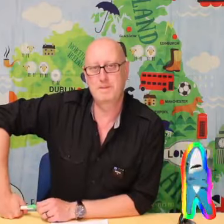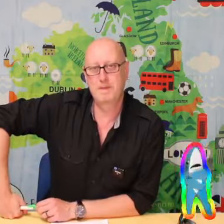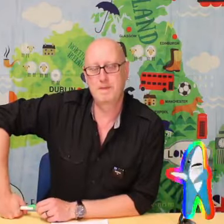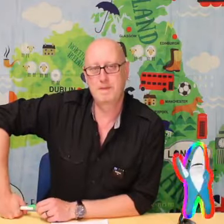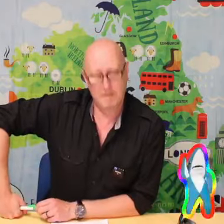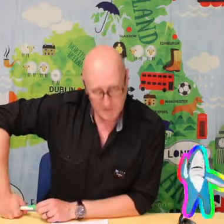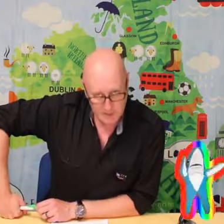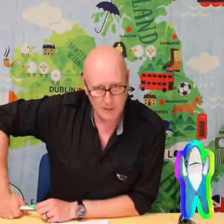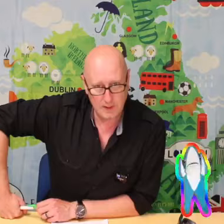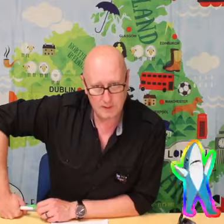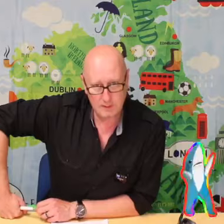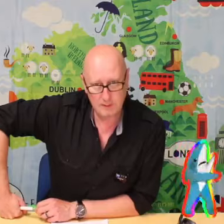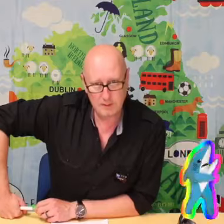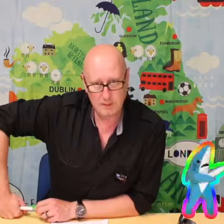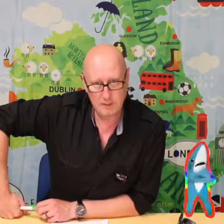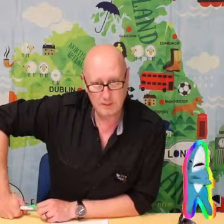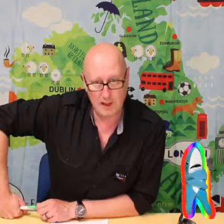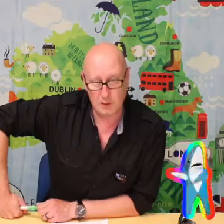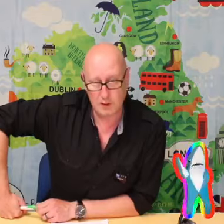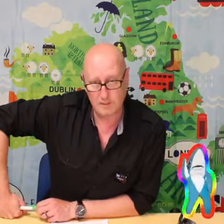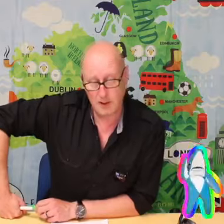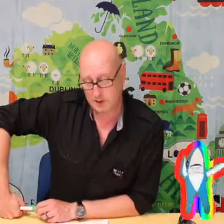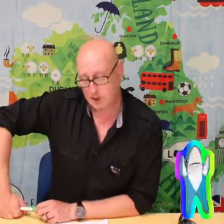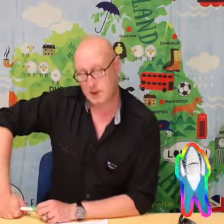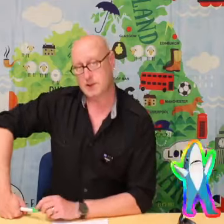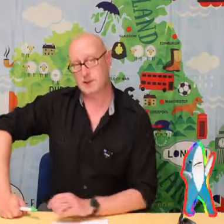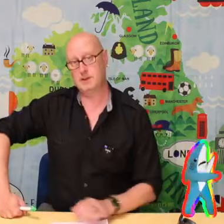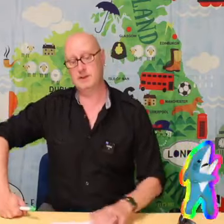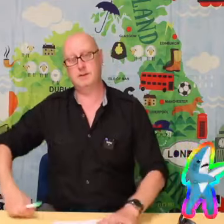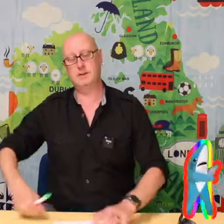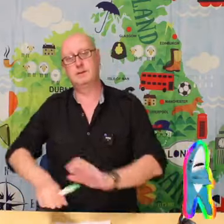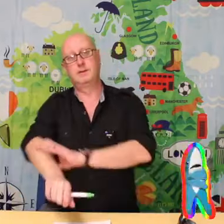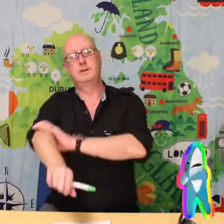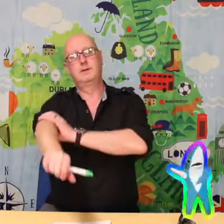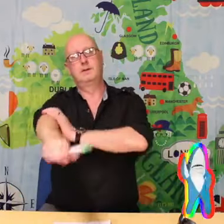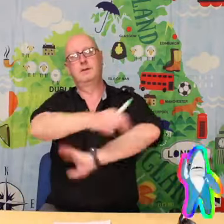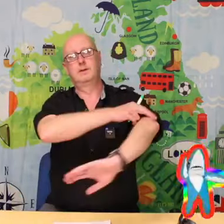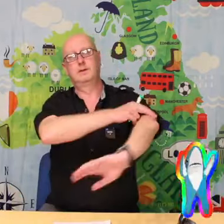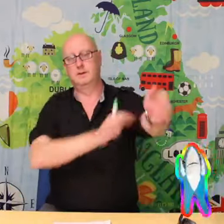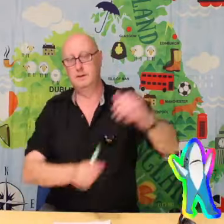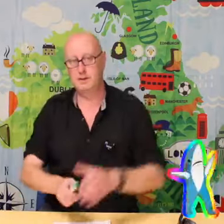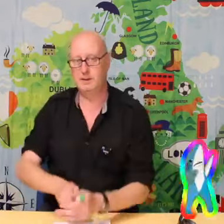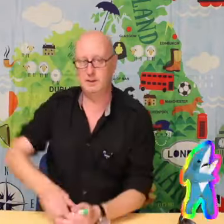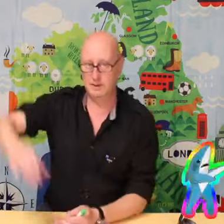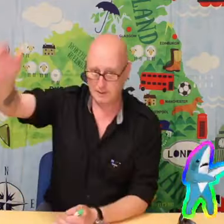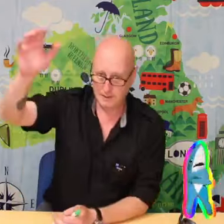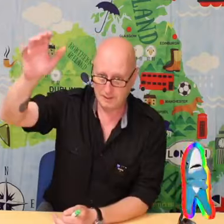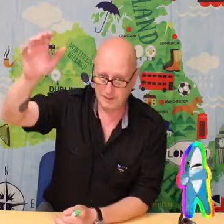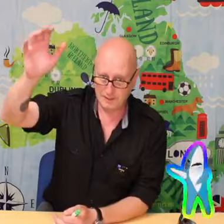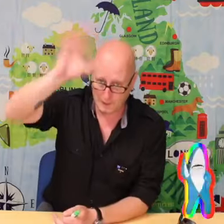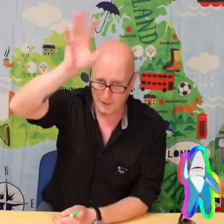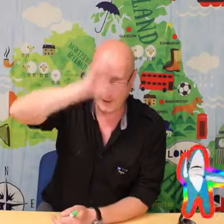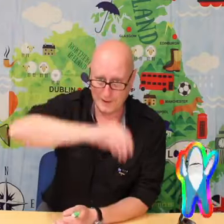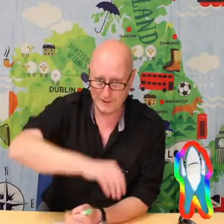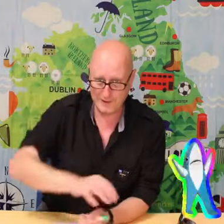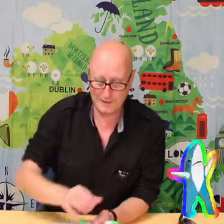you, enjoying the Somerset weather. Nice one. Champion. Excellent. And finally, Heather is saying, hello, Helen, Spiff and Mark. Hello, Heather. Did you say